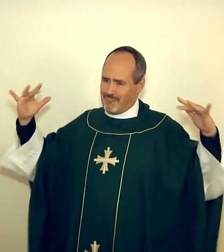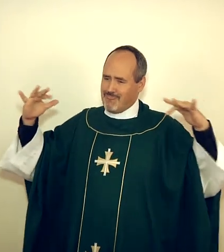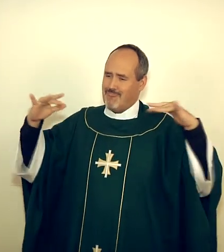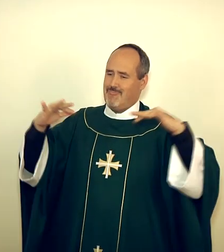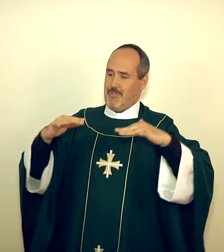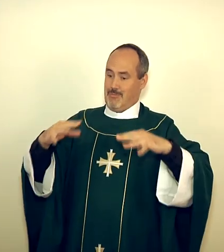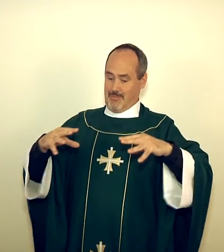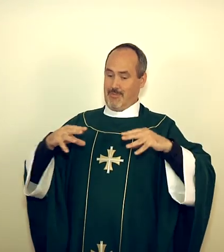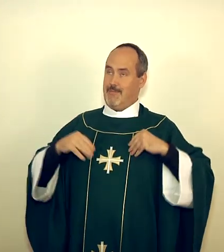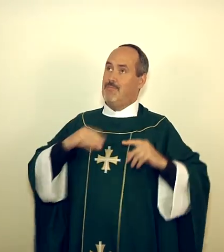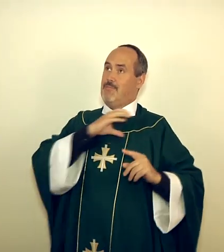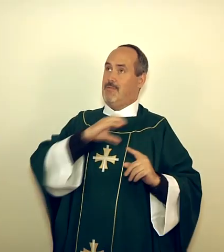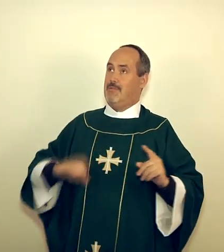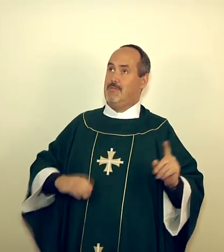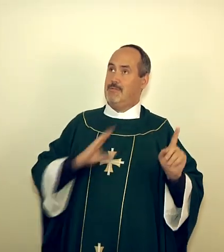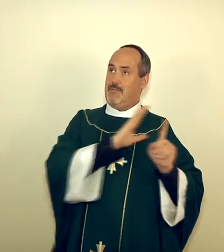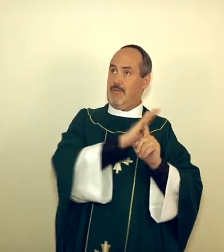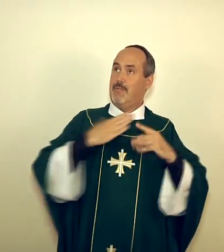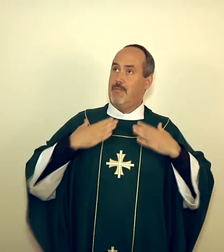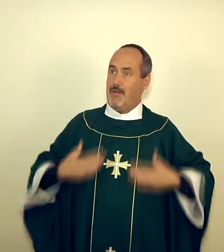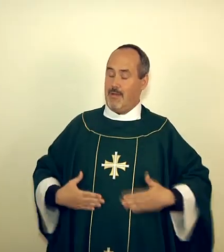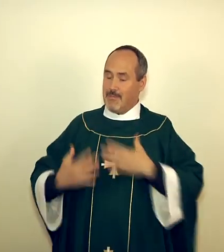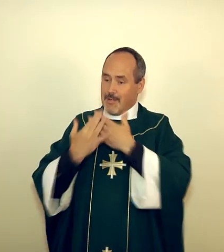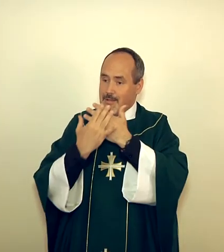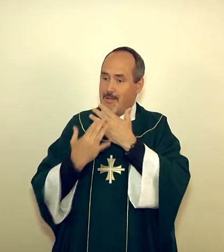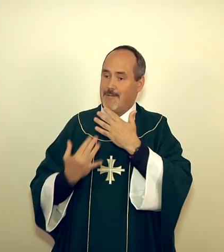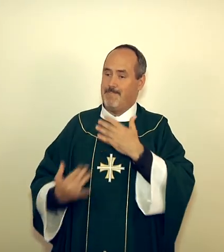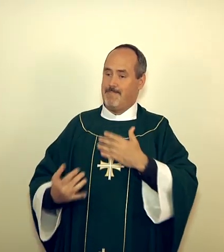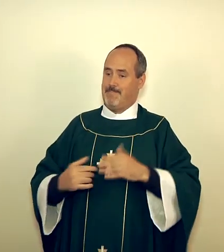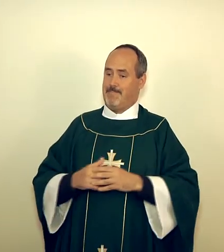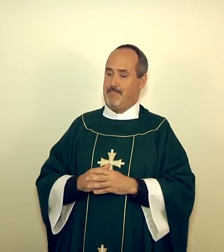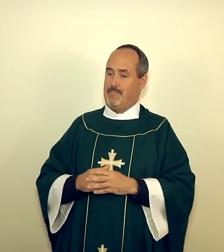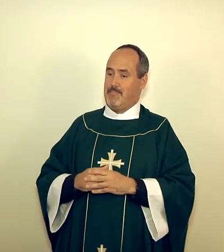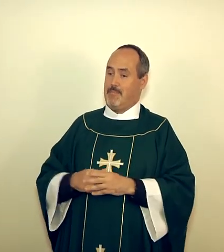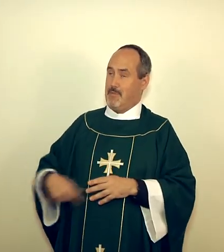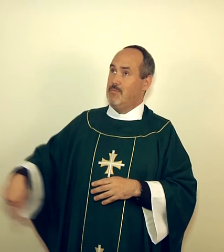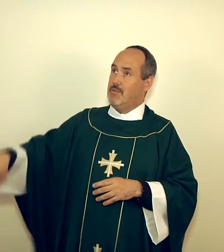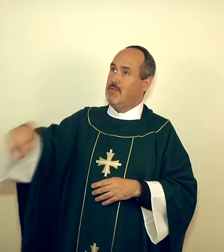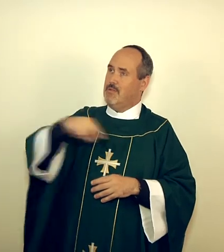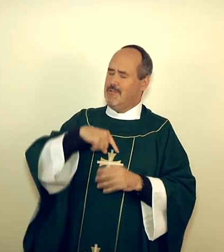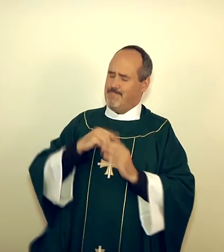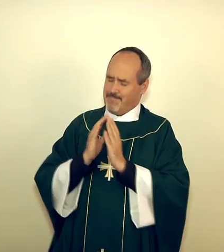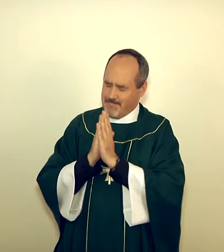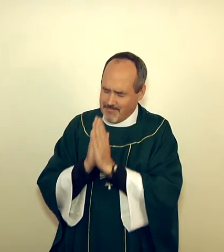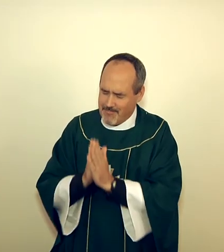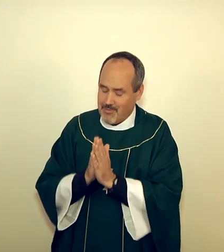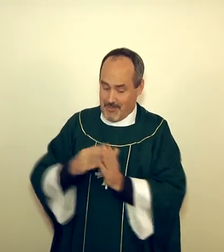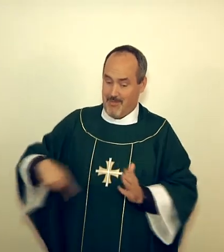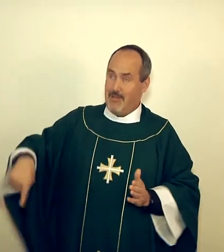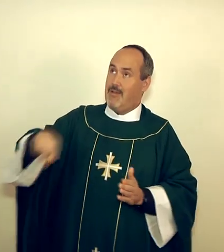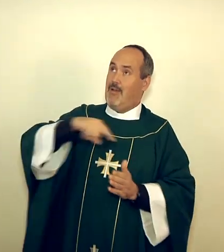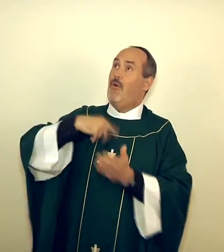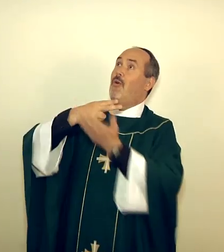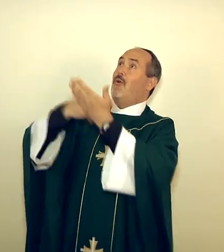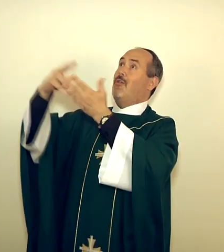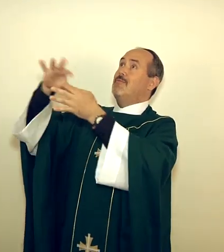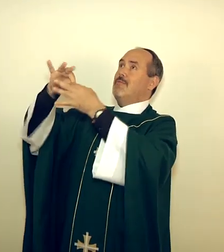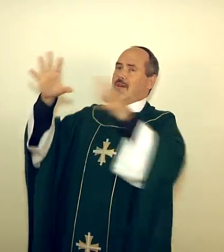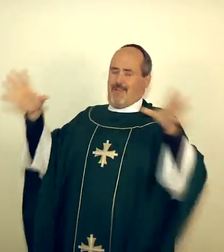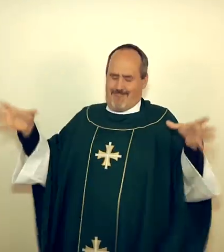Humbly we pray that, partaking of the body and blood of Christ, we may be gathered into one by the